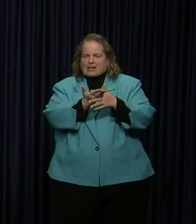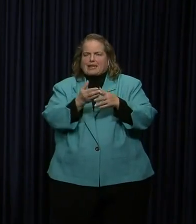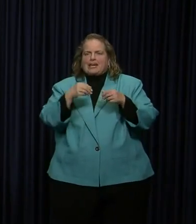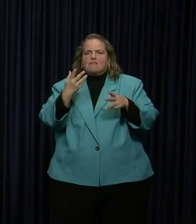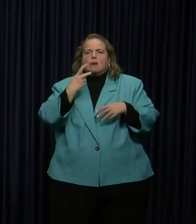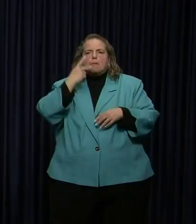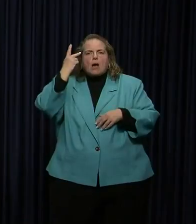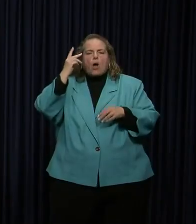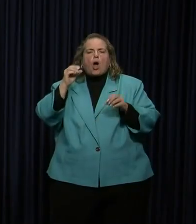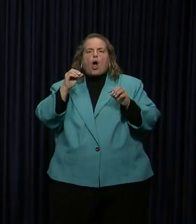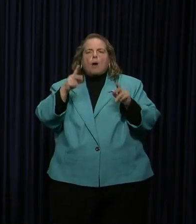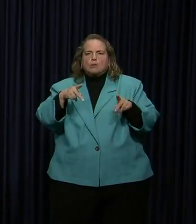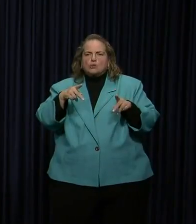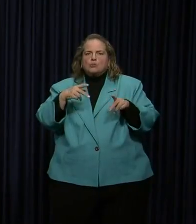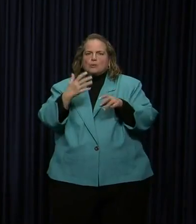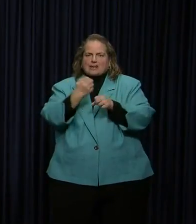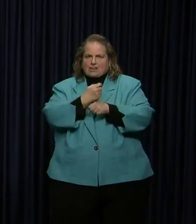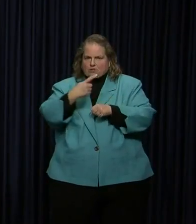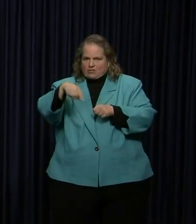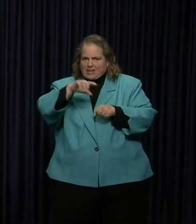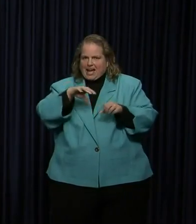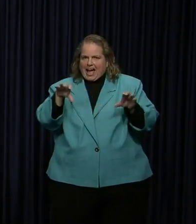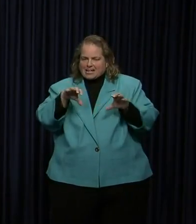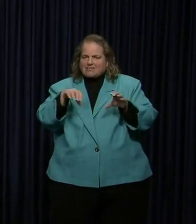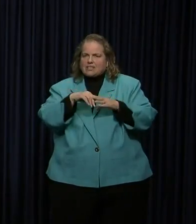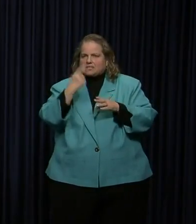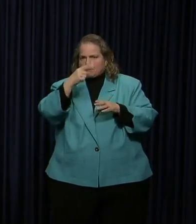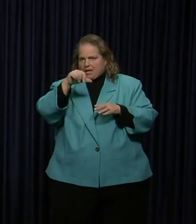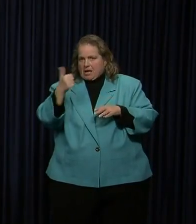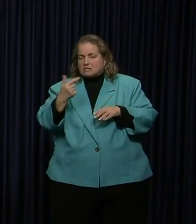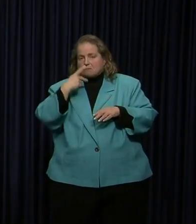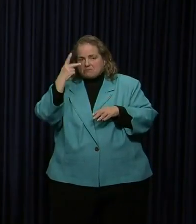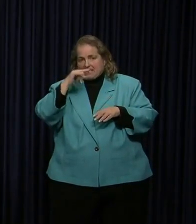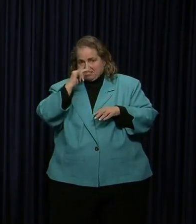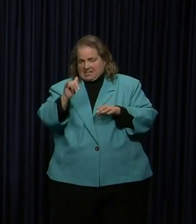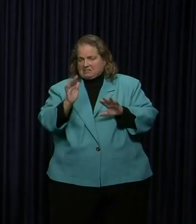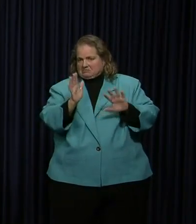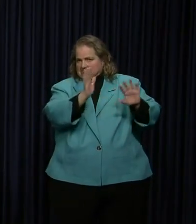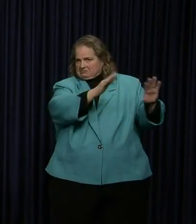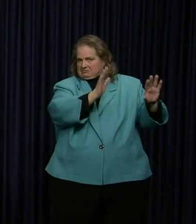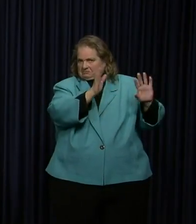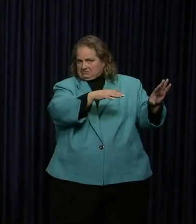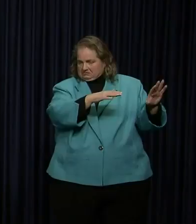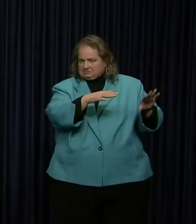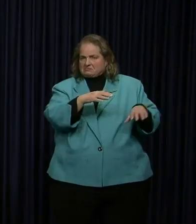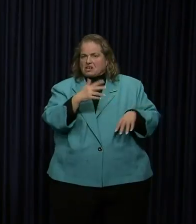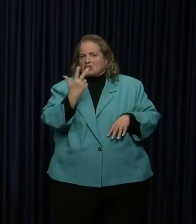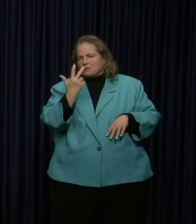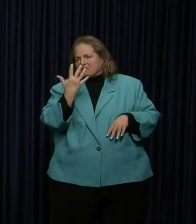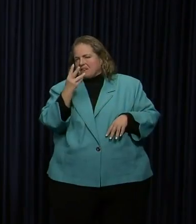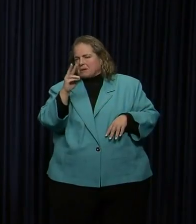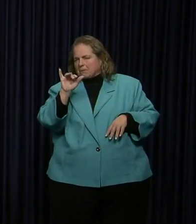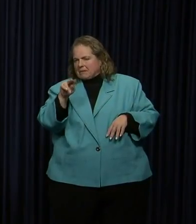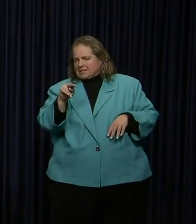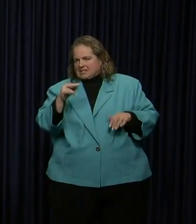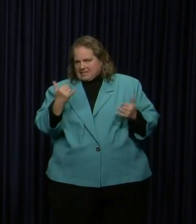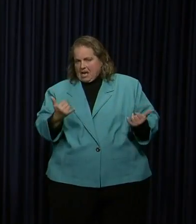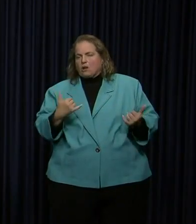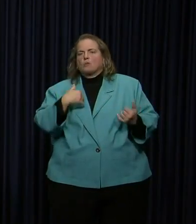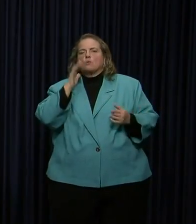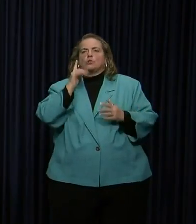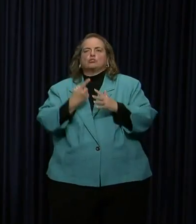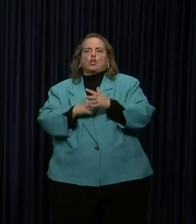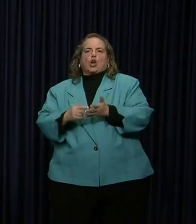to get their kids active and involved in something else. And let's say, 3 to 5 minutes from now, we're